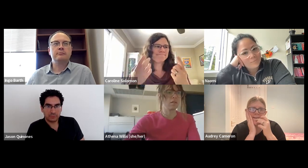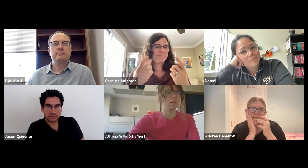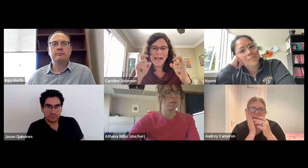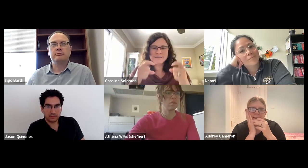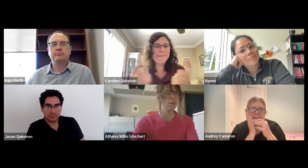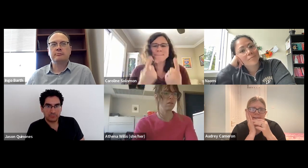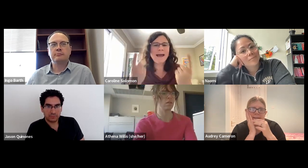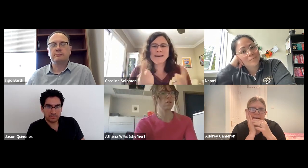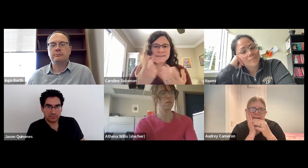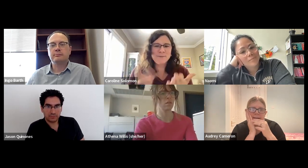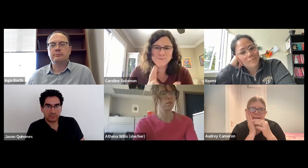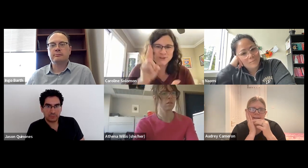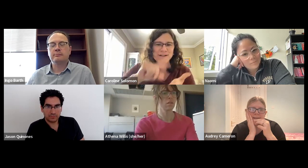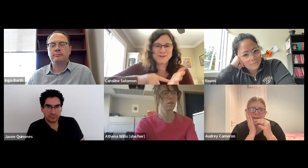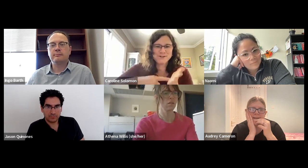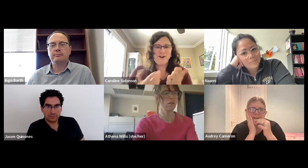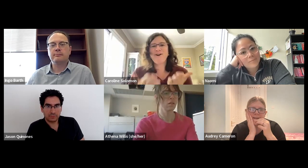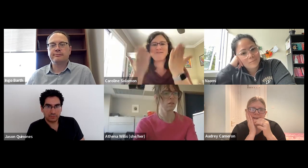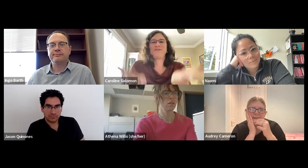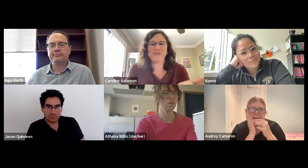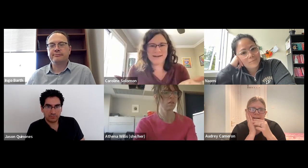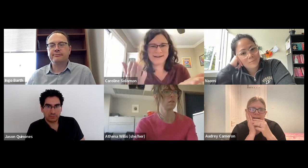and medical qualifications.